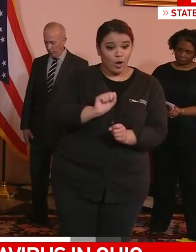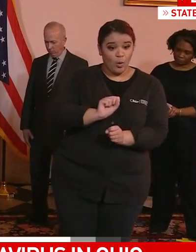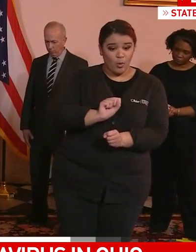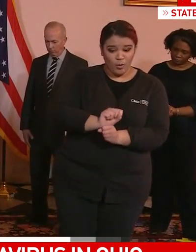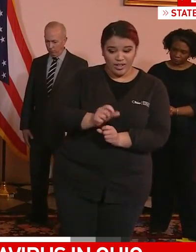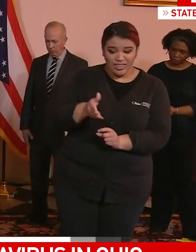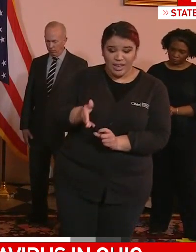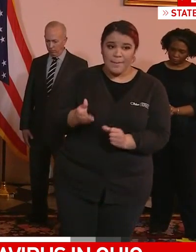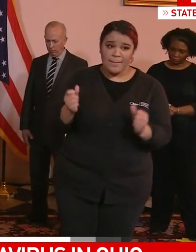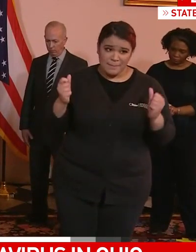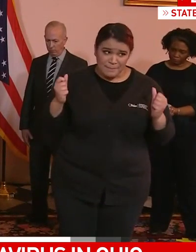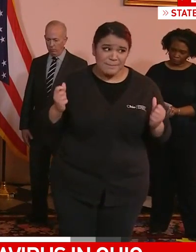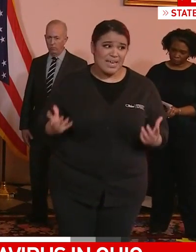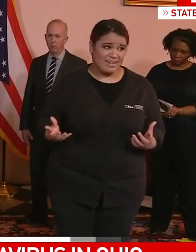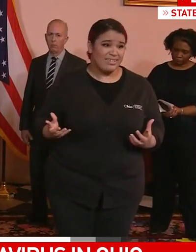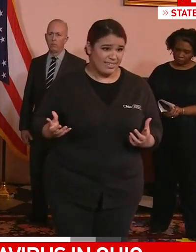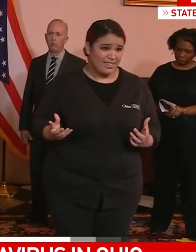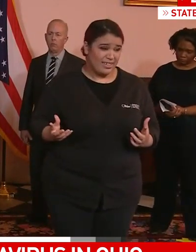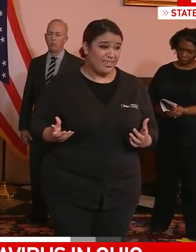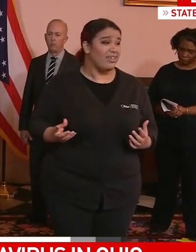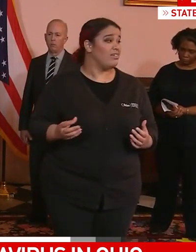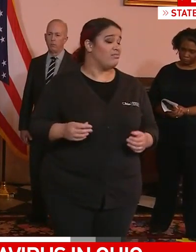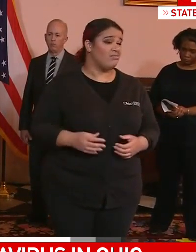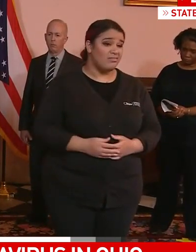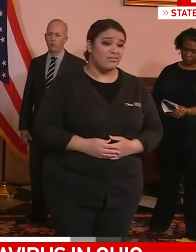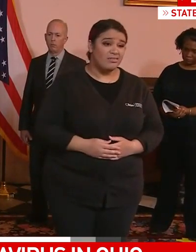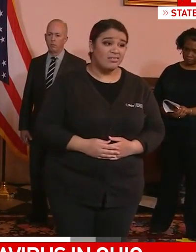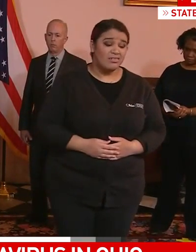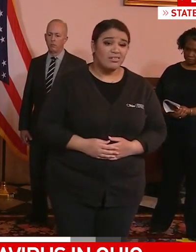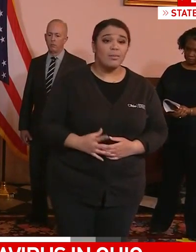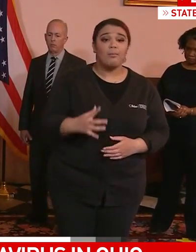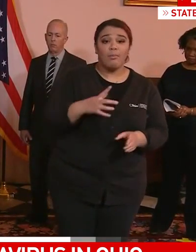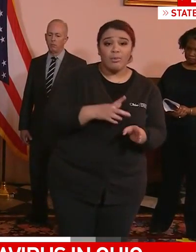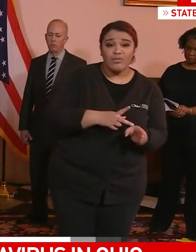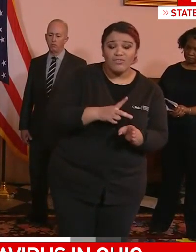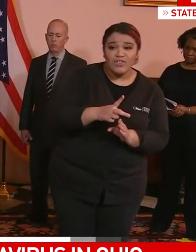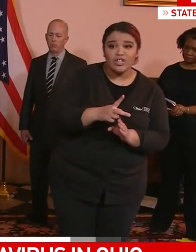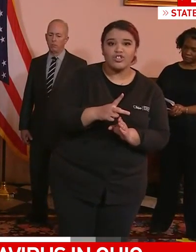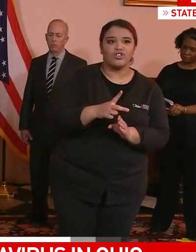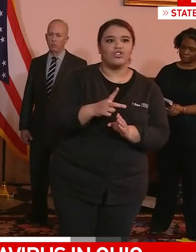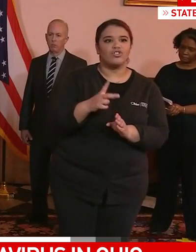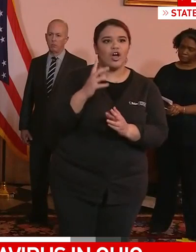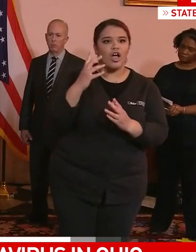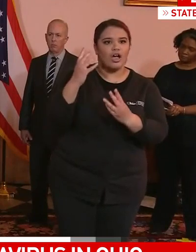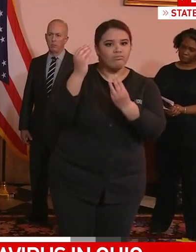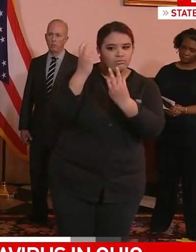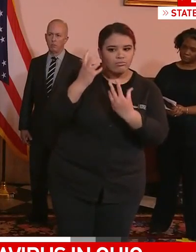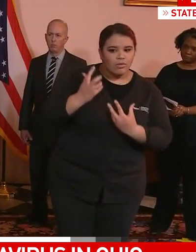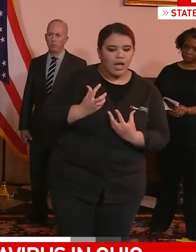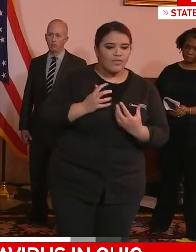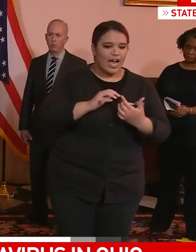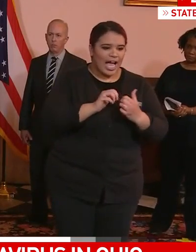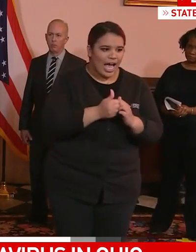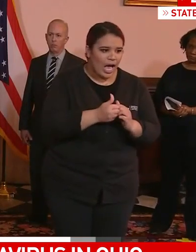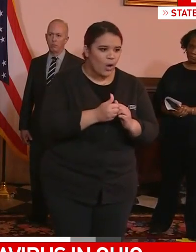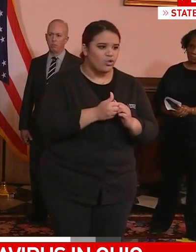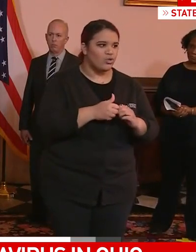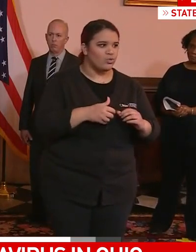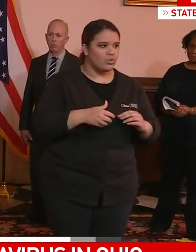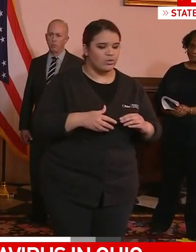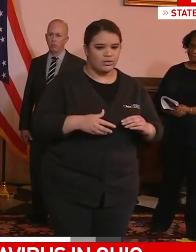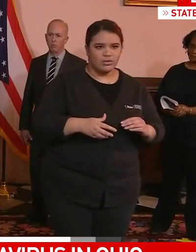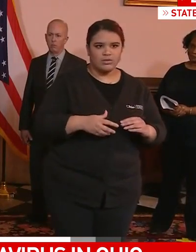on. We are scaling that up. We're getting professional private sector advice on scaling that the same way a